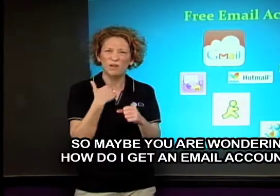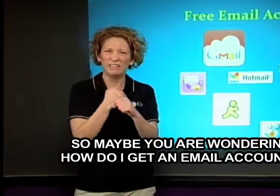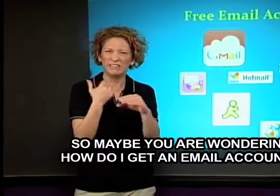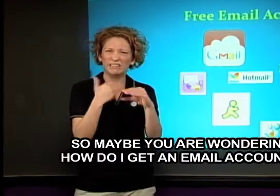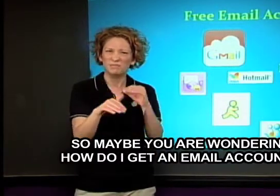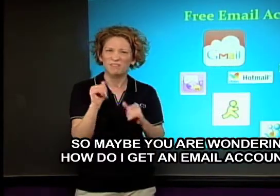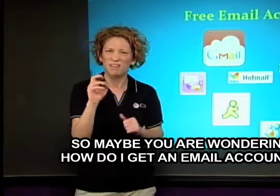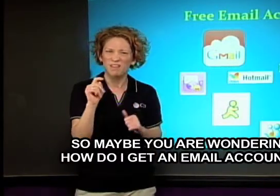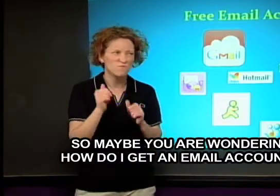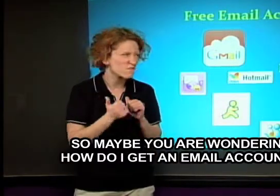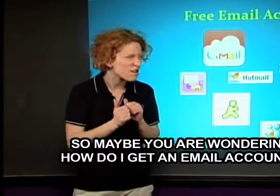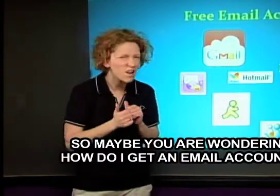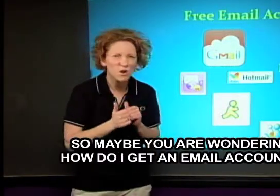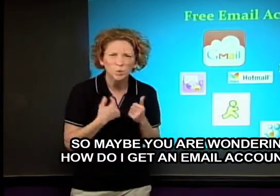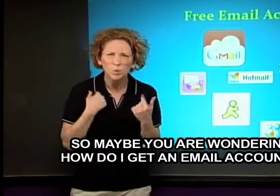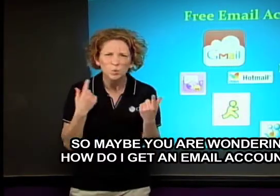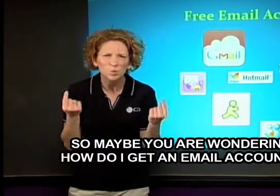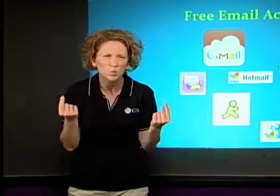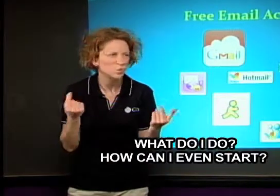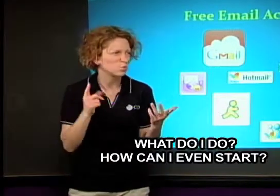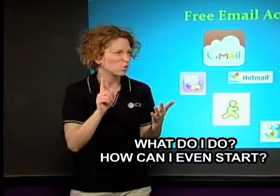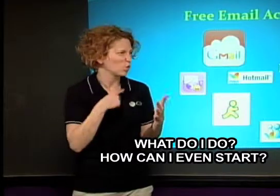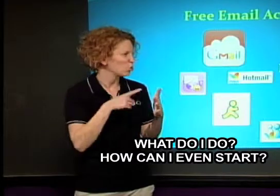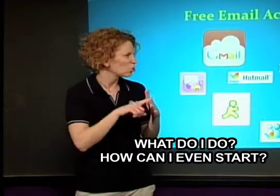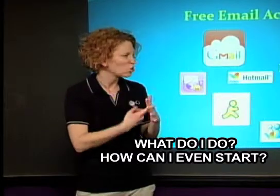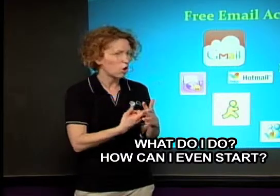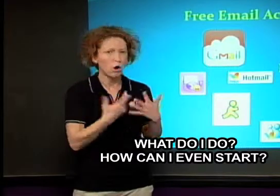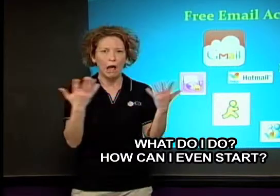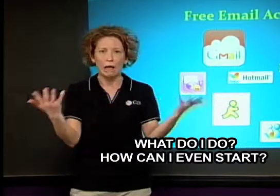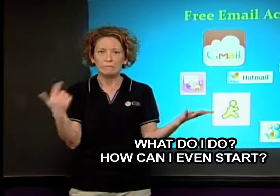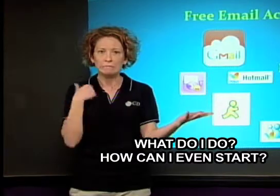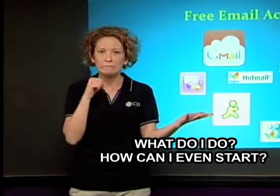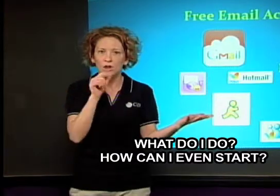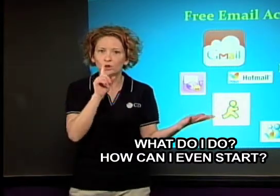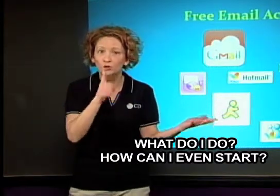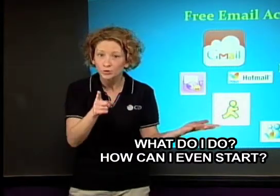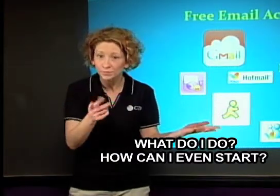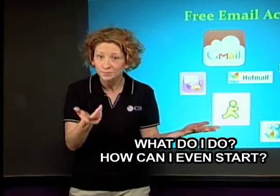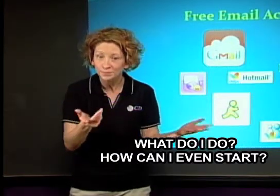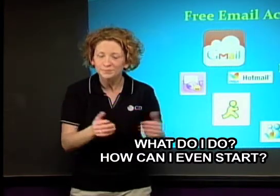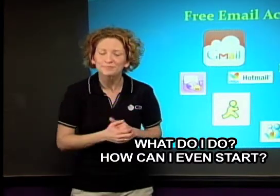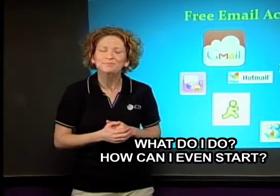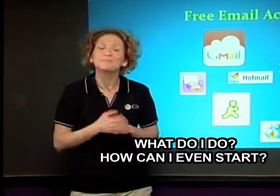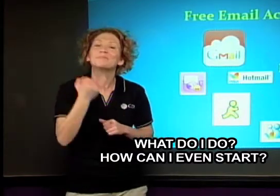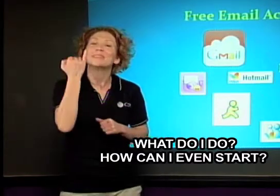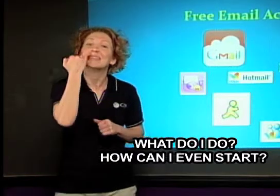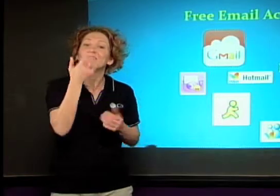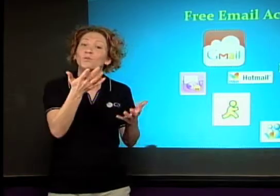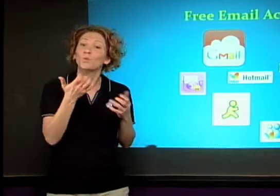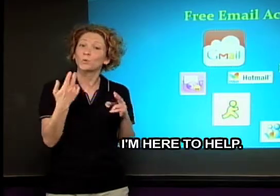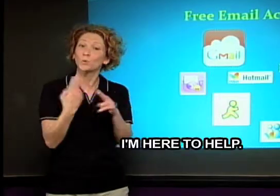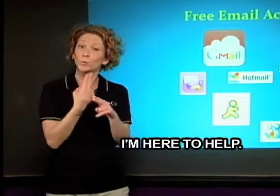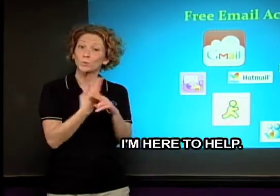wondering, how do I get an email account? What do I do? How can I even start? I'm here to